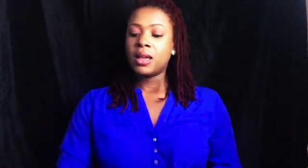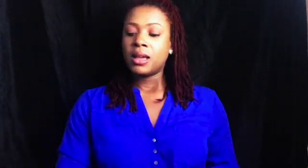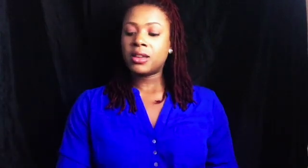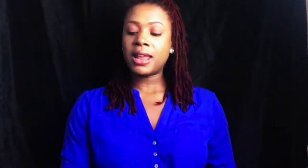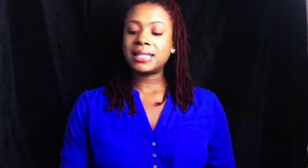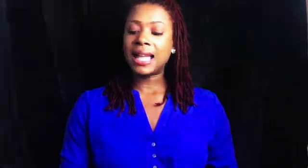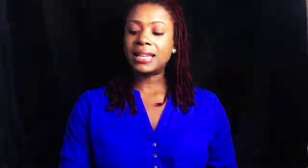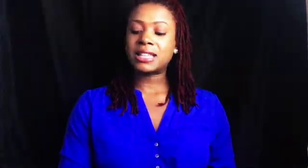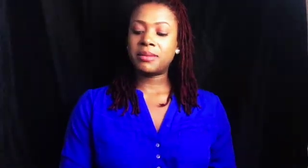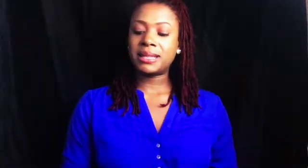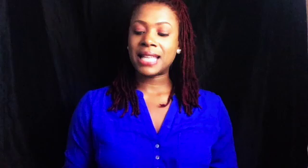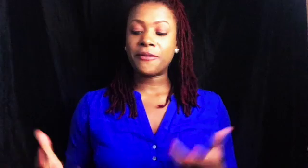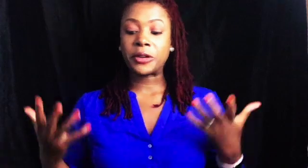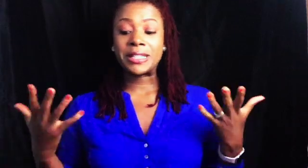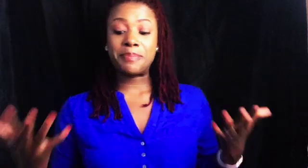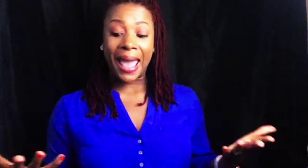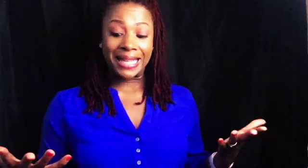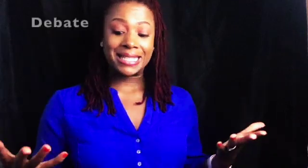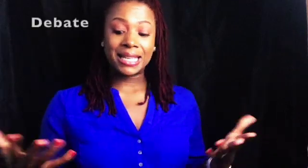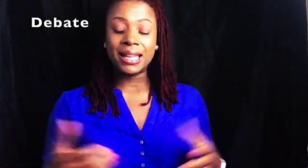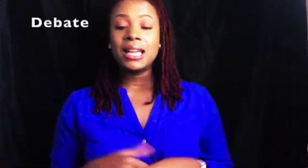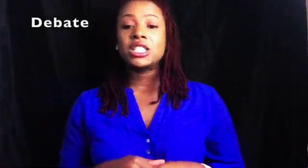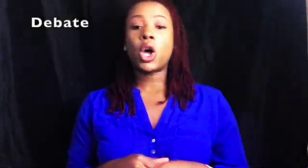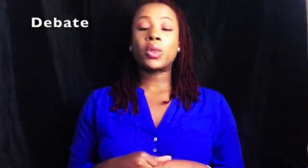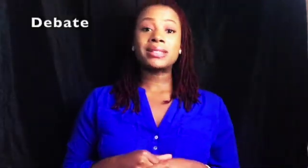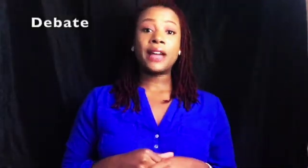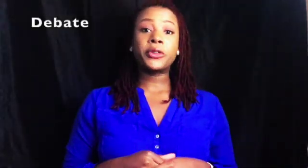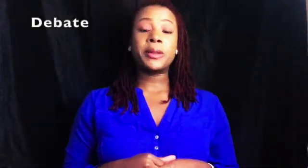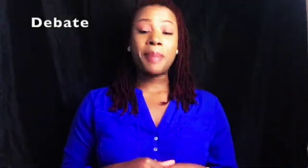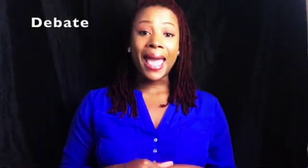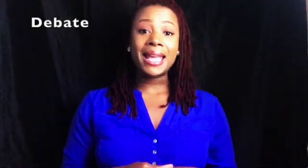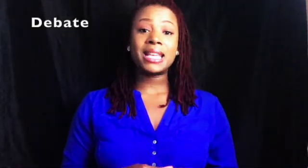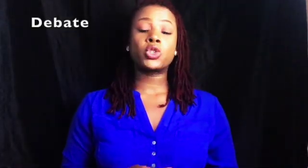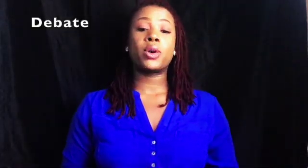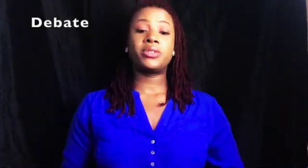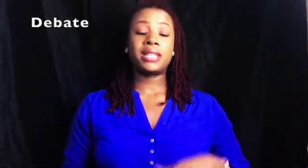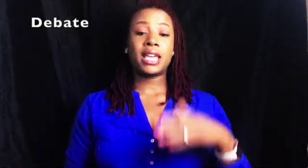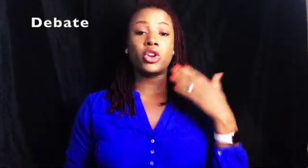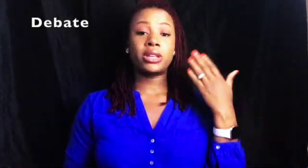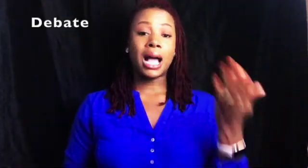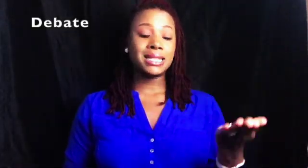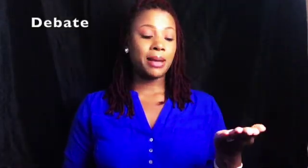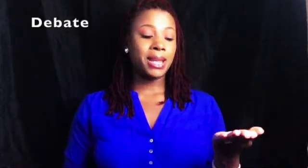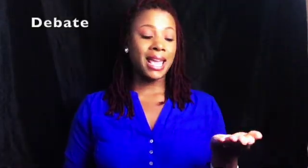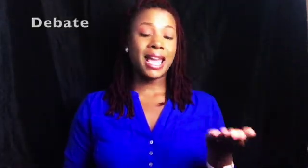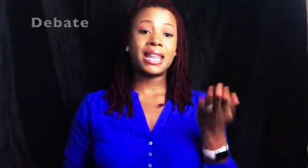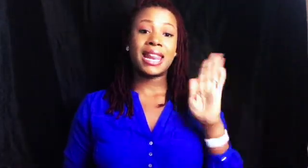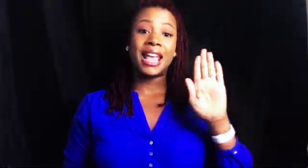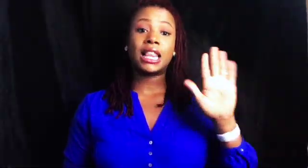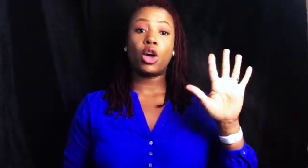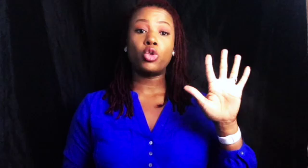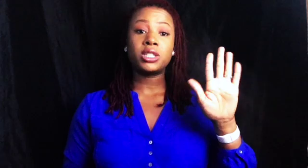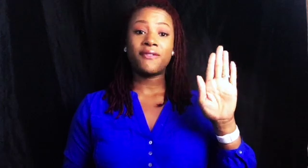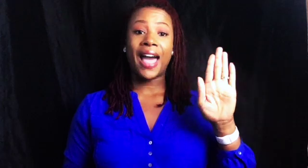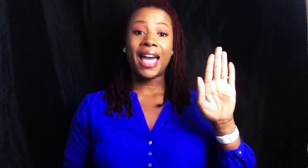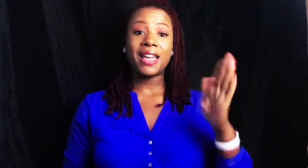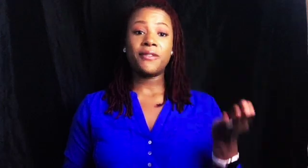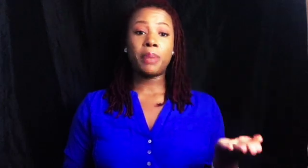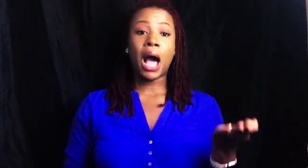Your next sign is going to be the sign for debate. So the sign for debate is going to take your non-dominant hand in a closed 5, palm